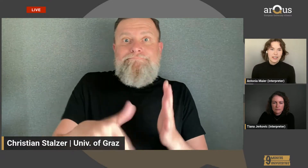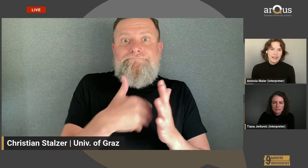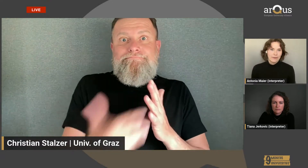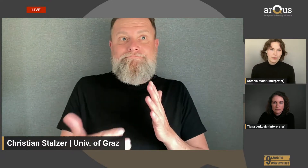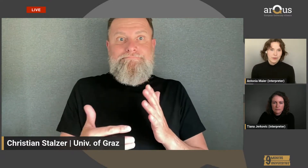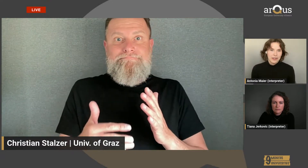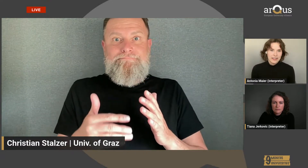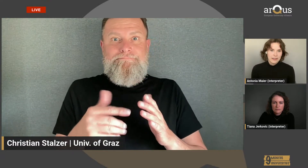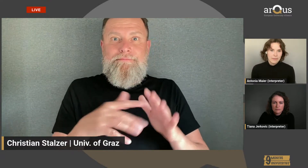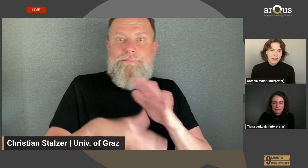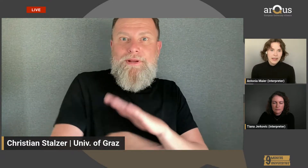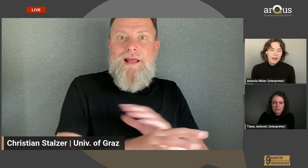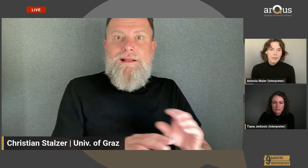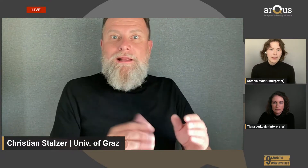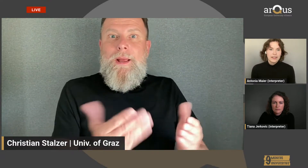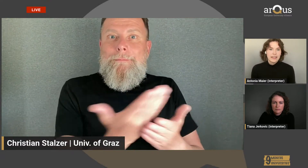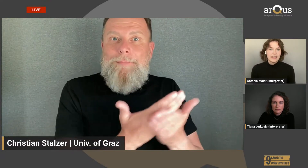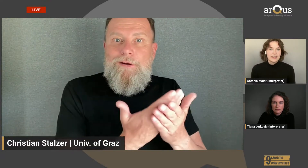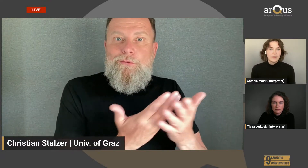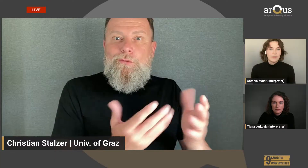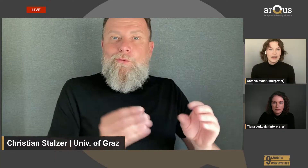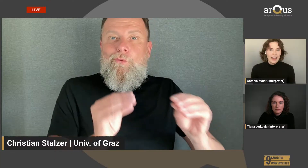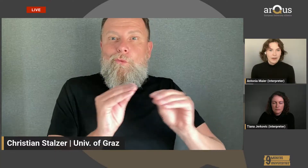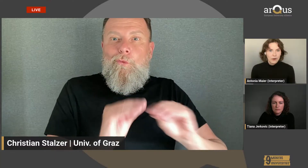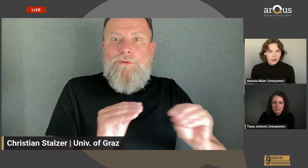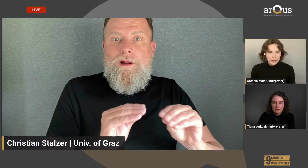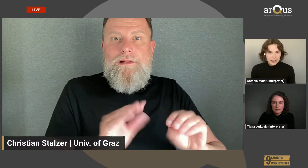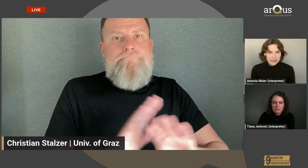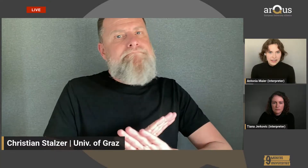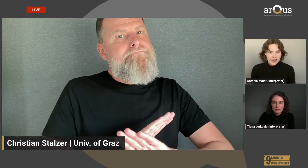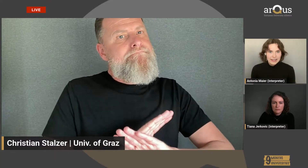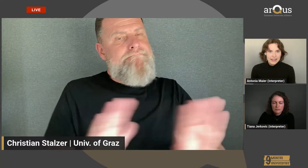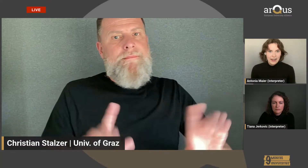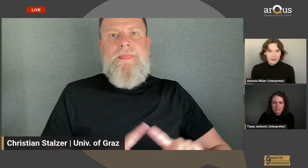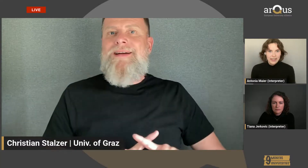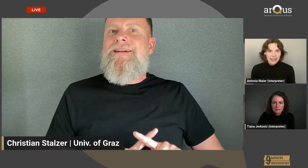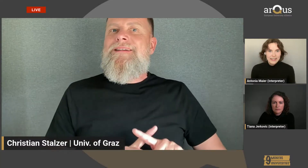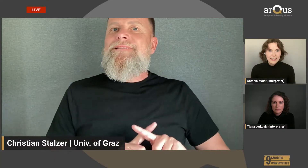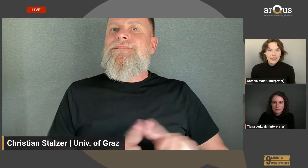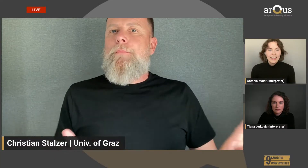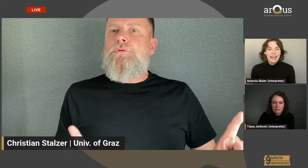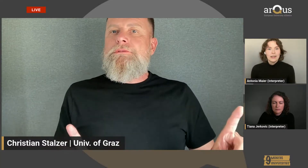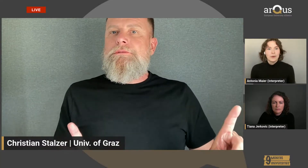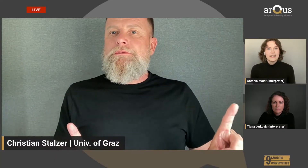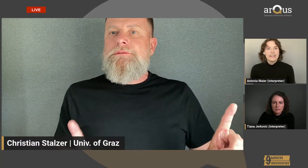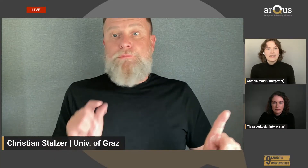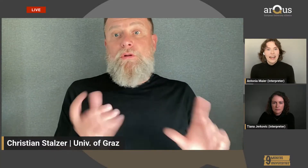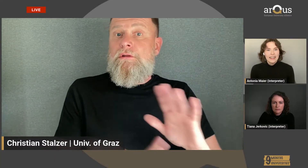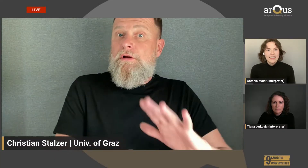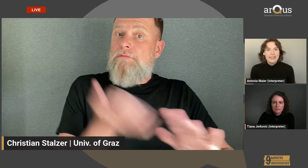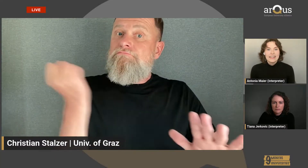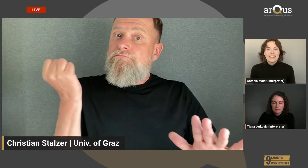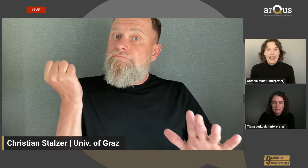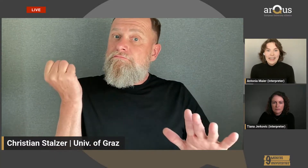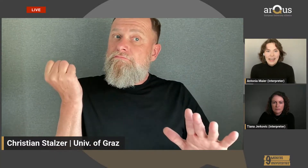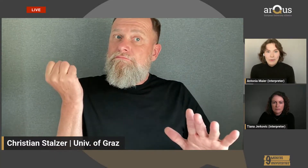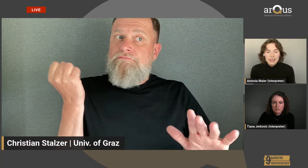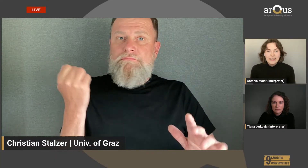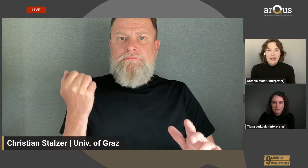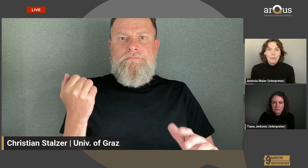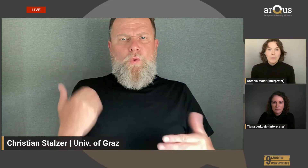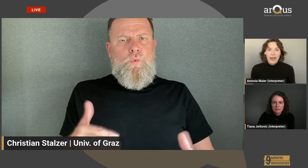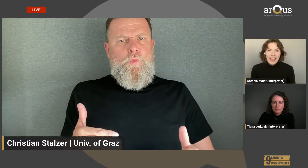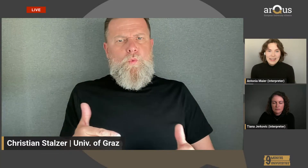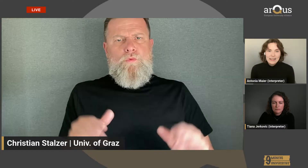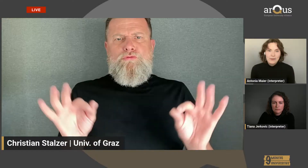repercussions for the deaf community. Because at the Milan Congress in 1880, it was decided that sign